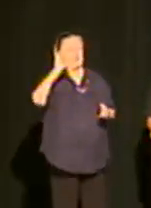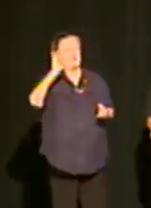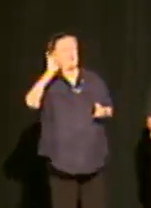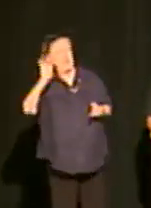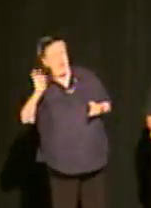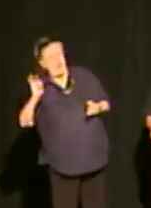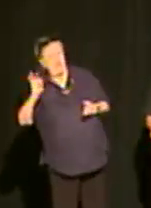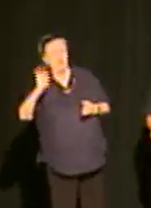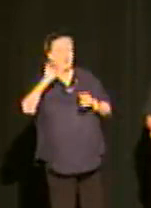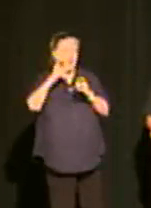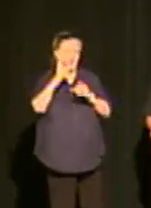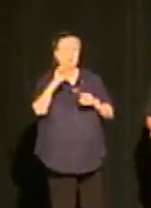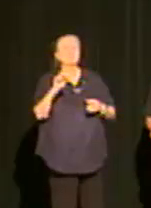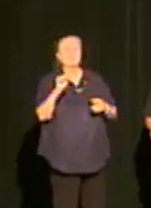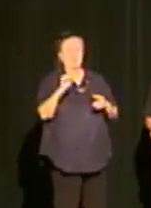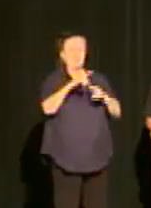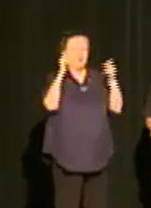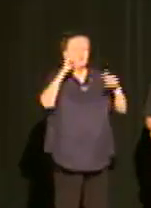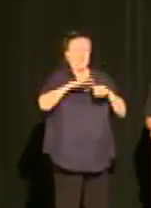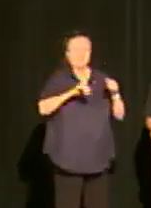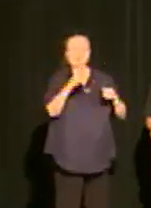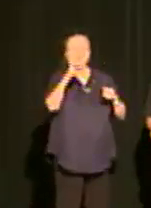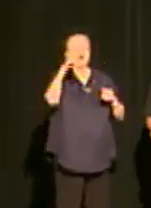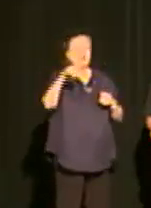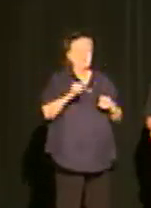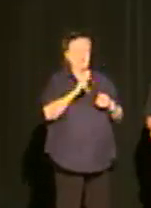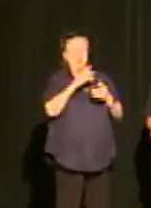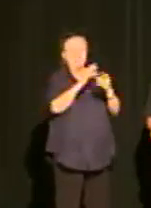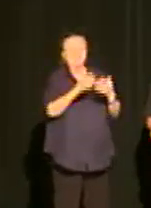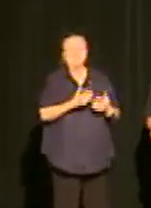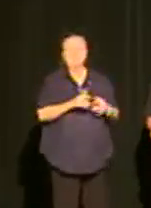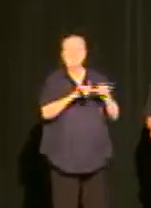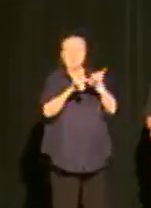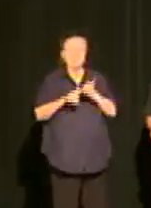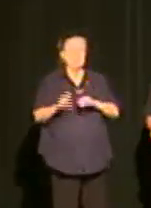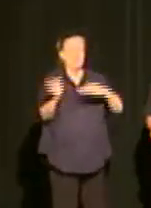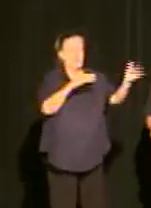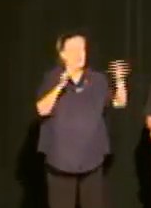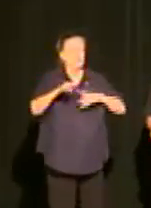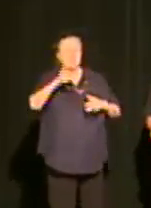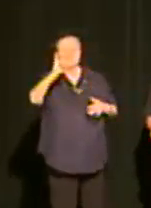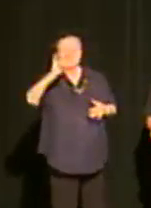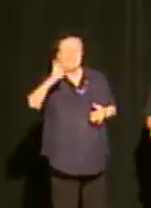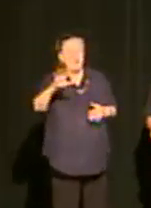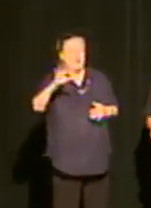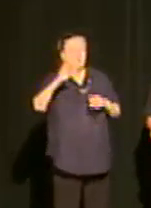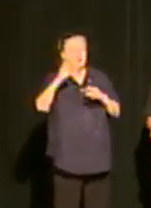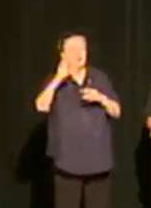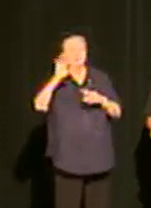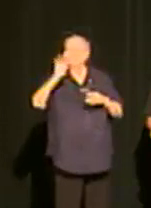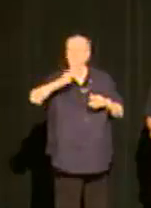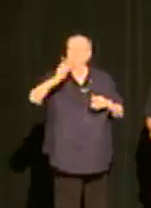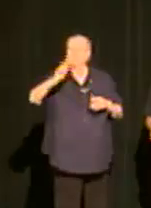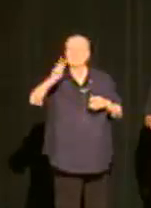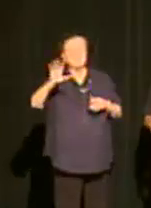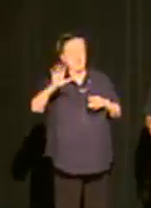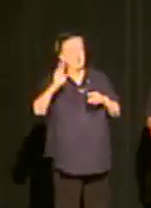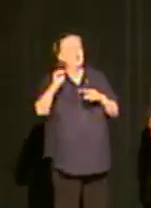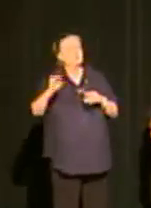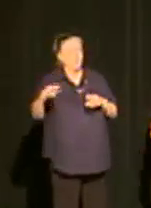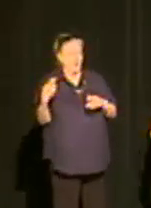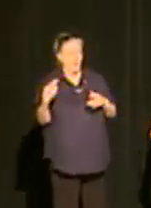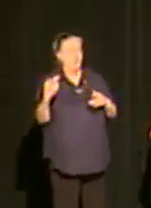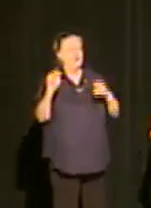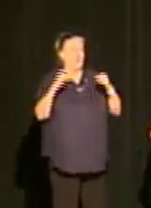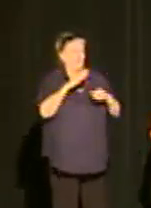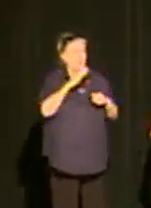11,189 acres. Where measured wind gusts of 65 miles an hour occurred. And I've really got to tell you about the plan. We've talked about